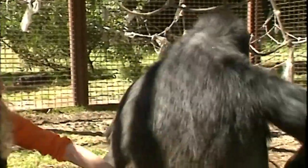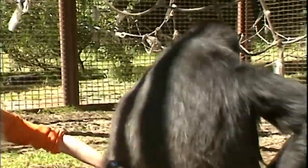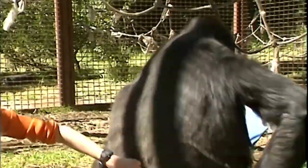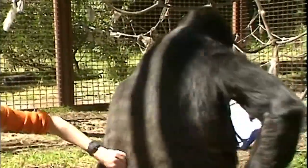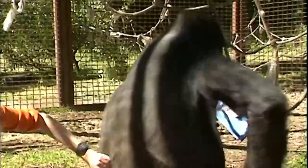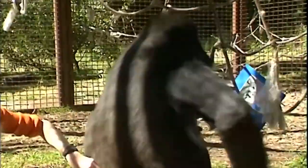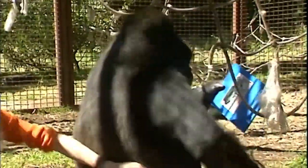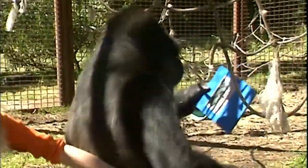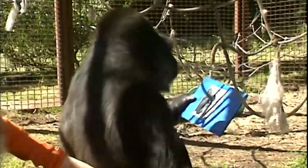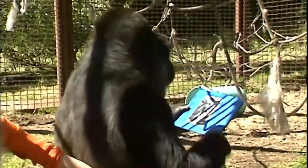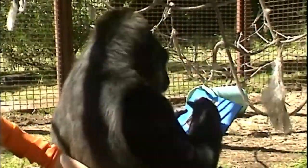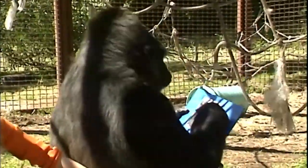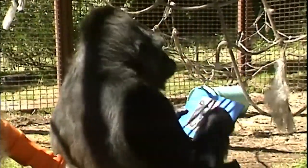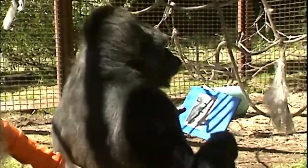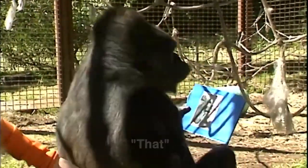around. That's it, all the way. Come on, have some.